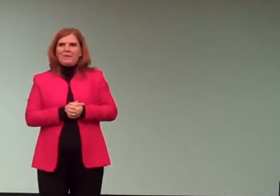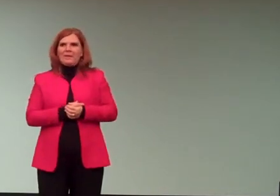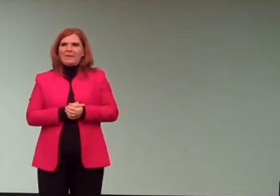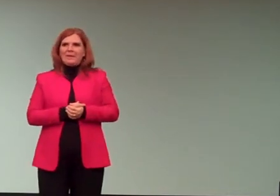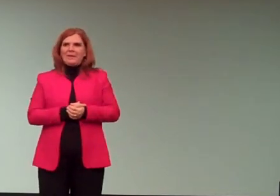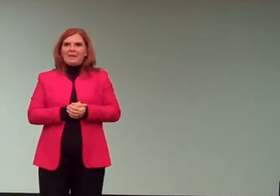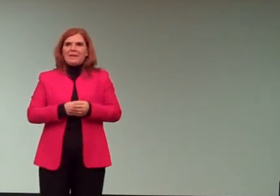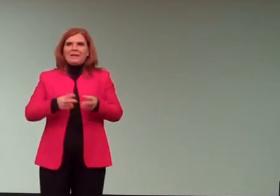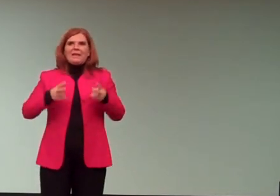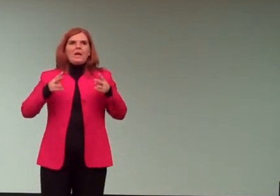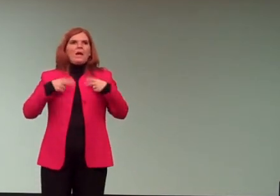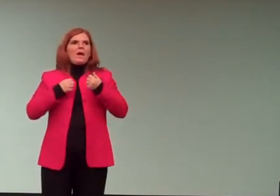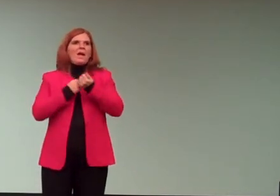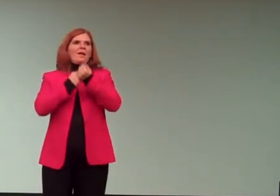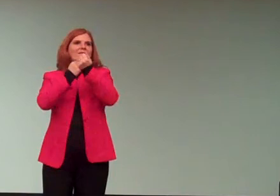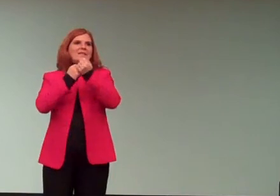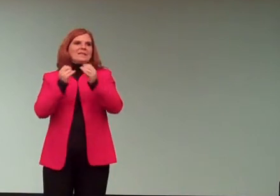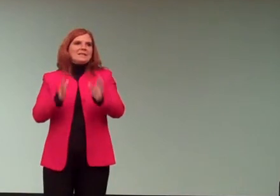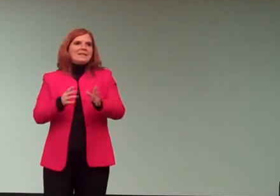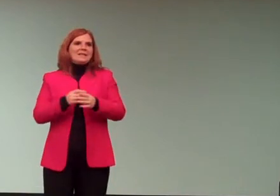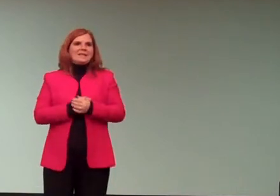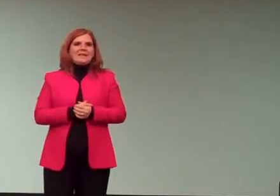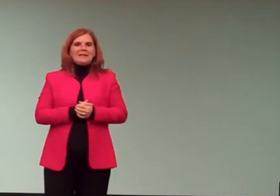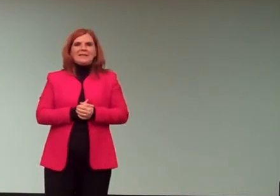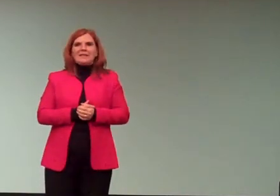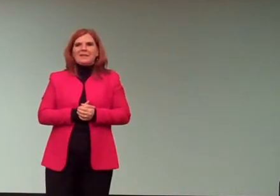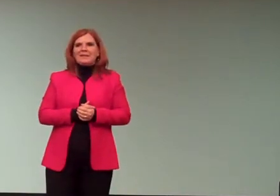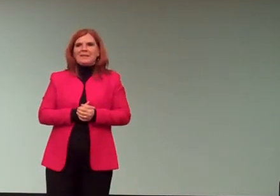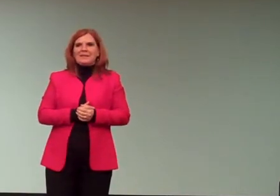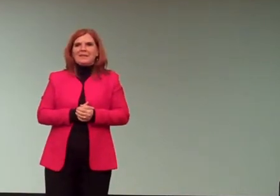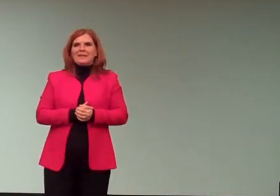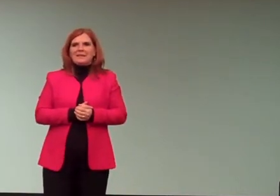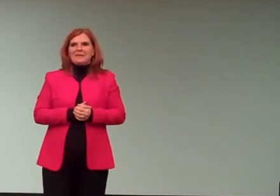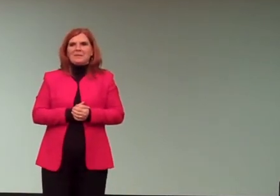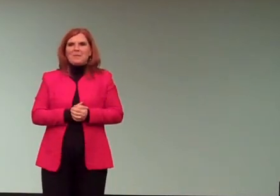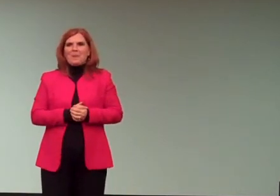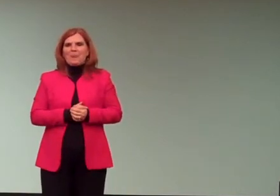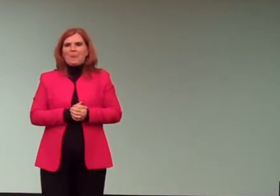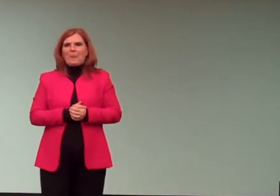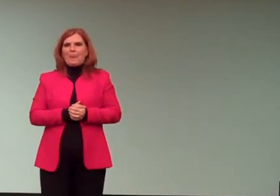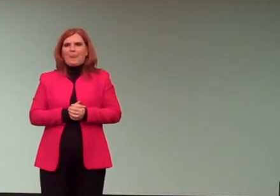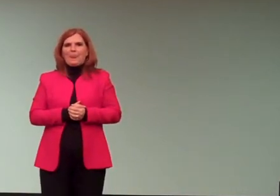I have an assistant. I have a trusty assistant.